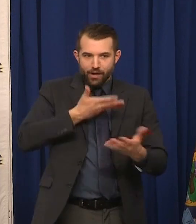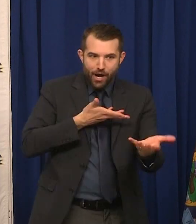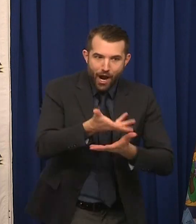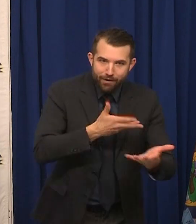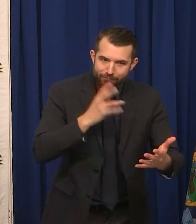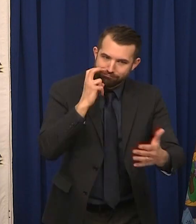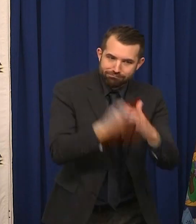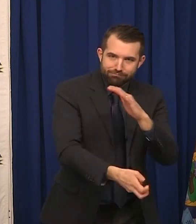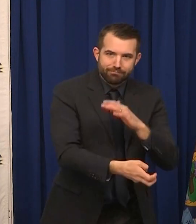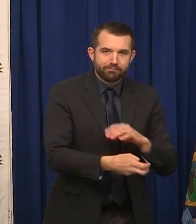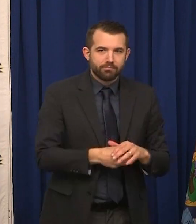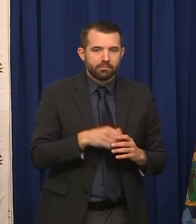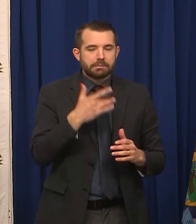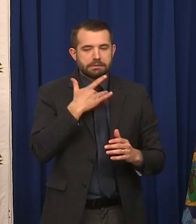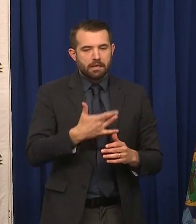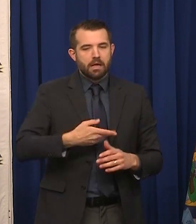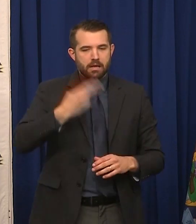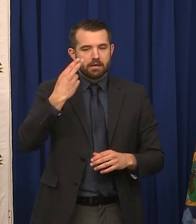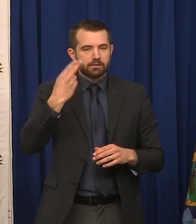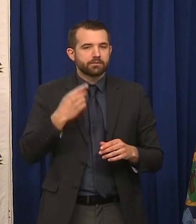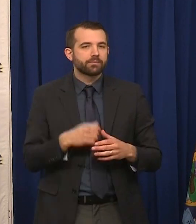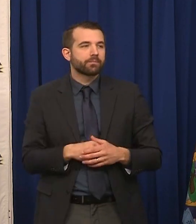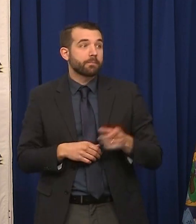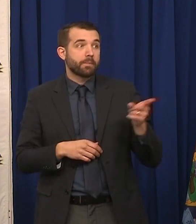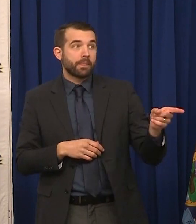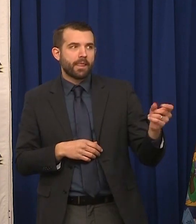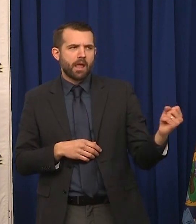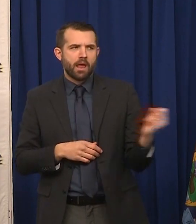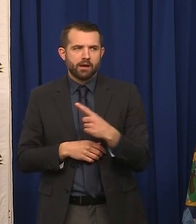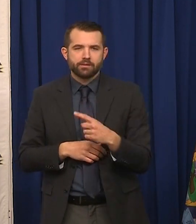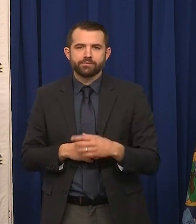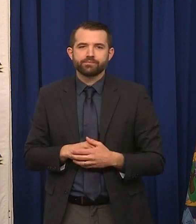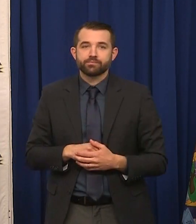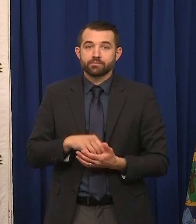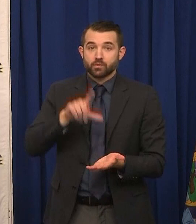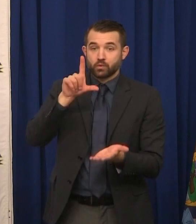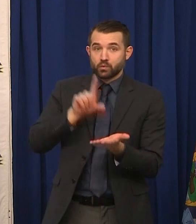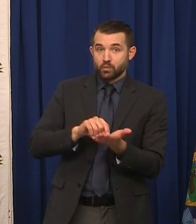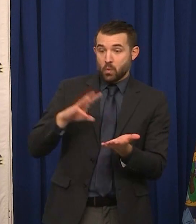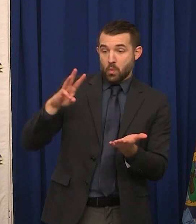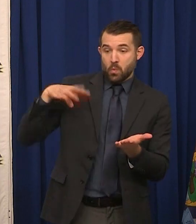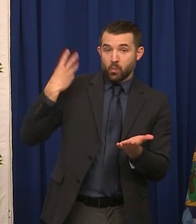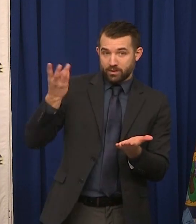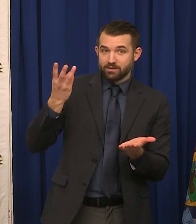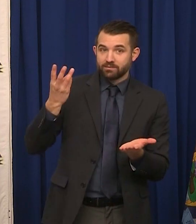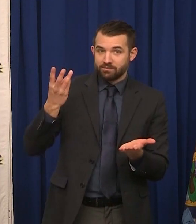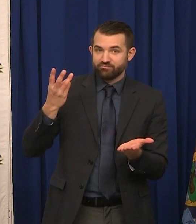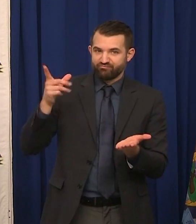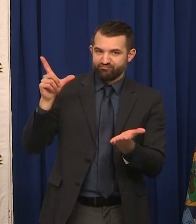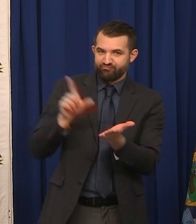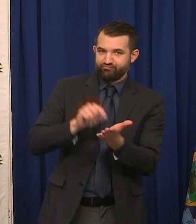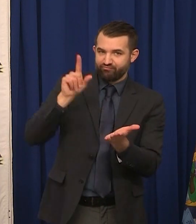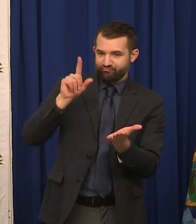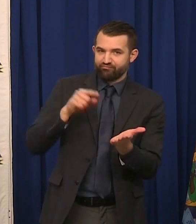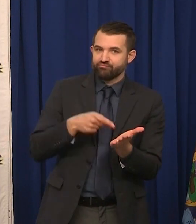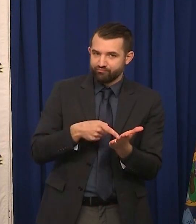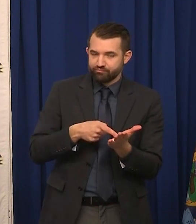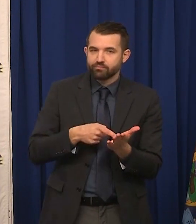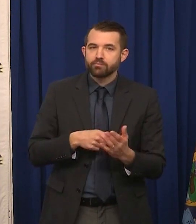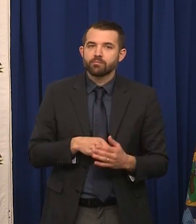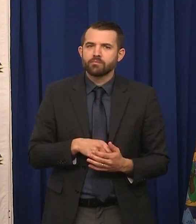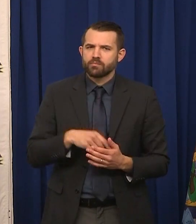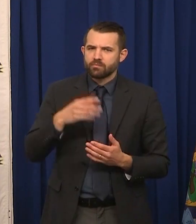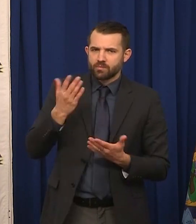the U.S. CDC is considering recommending the public wear masks anytime they go out into the public. Any thoughts on that